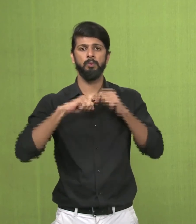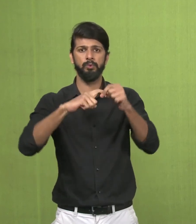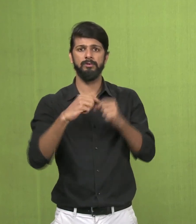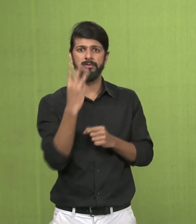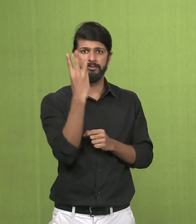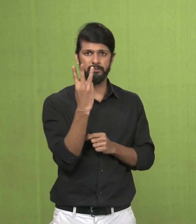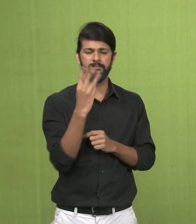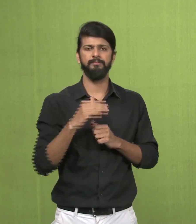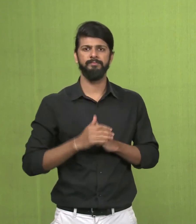Question number 3.